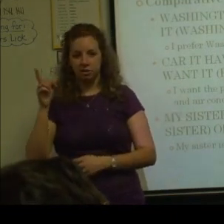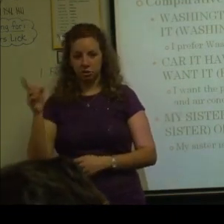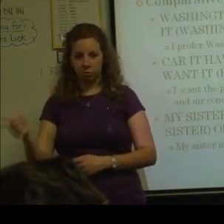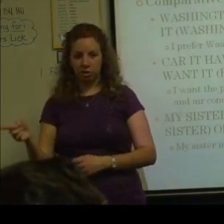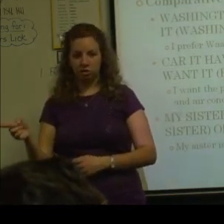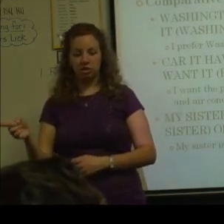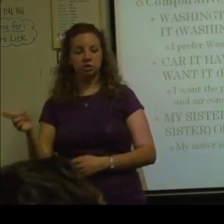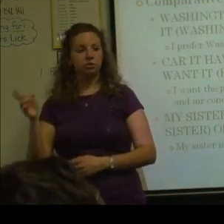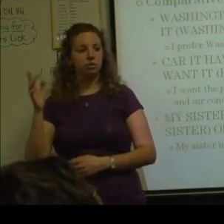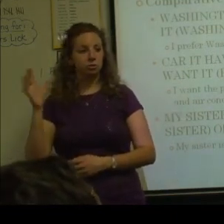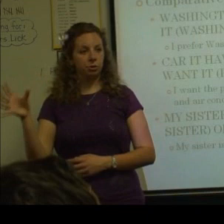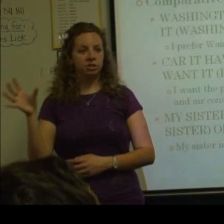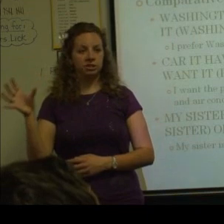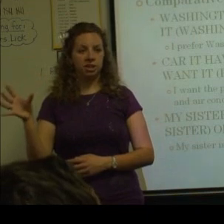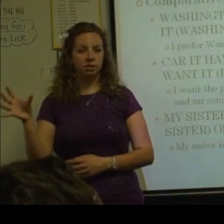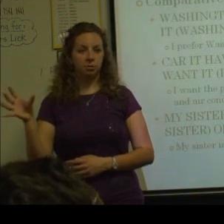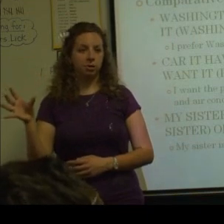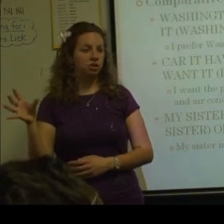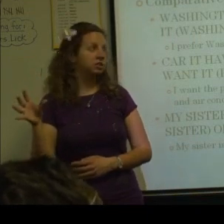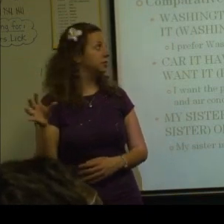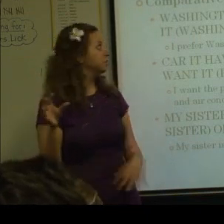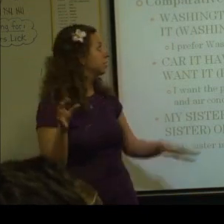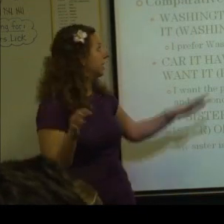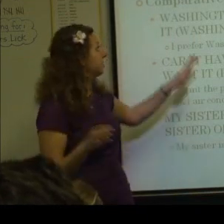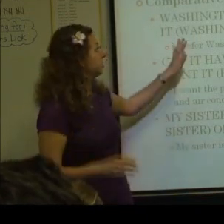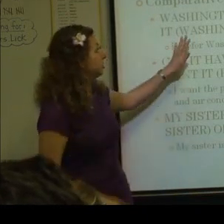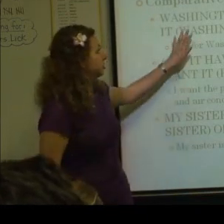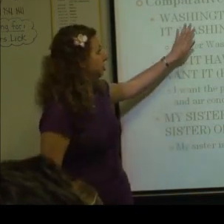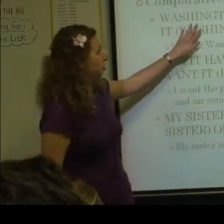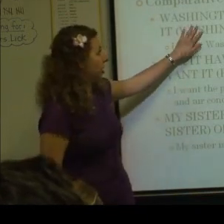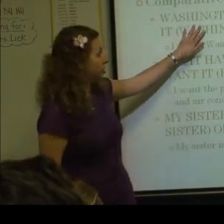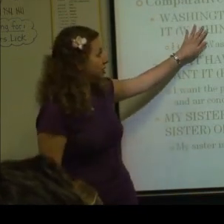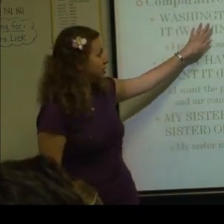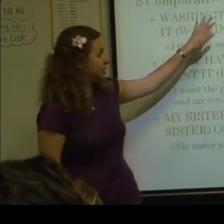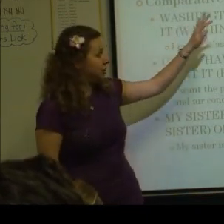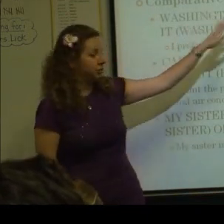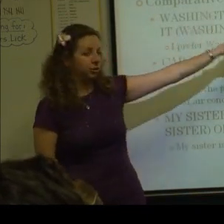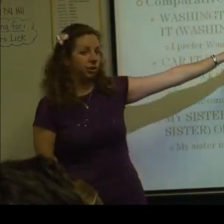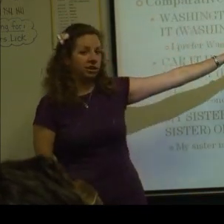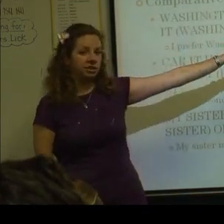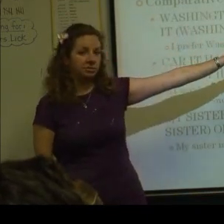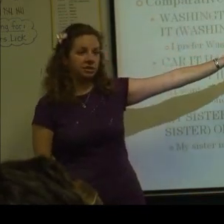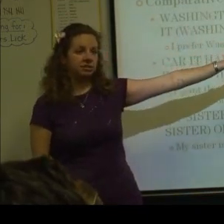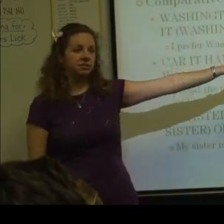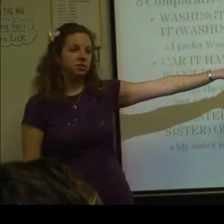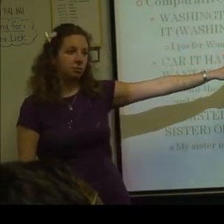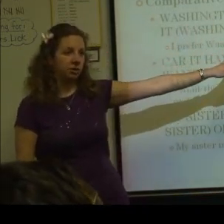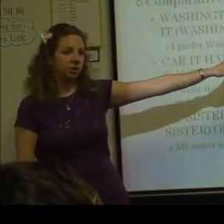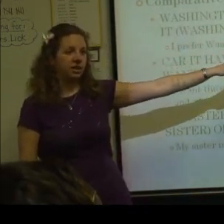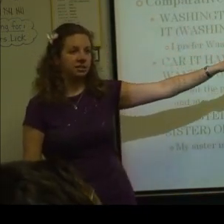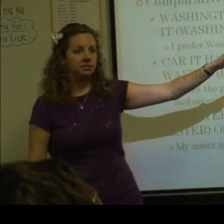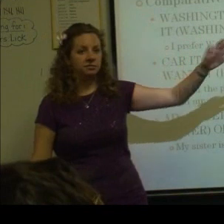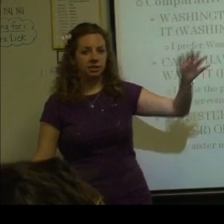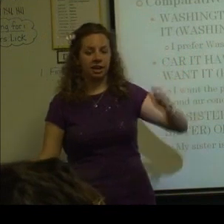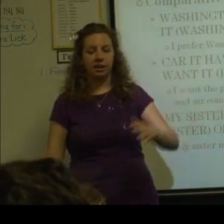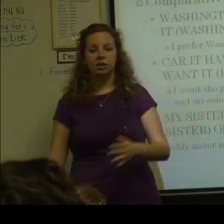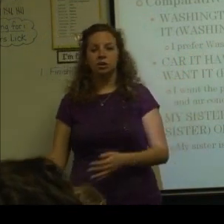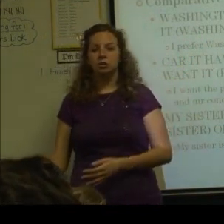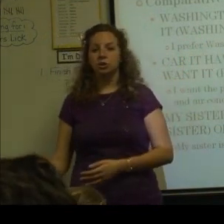so Washington. So you'll point to the side that you put Washington. Okay, so Washington in New York is going to be topicalized. Okay,